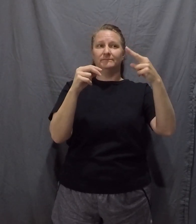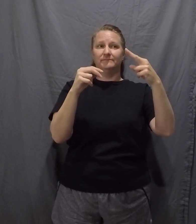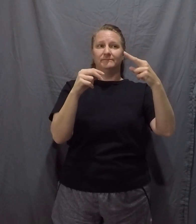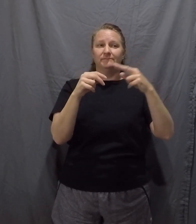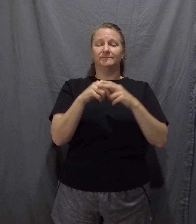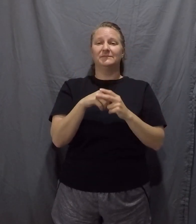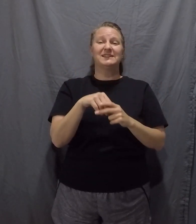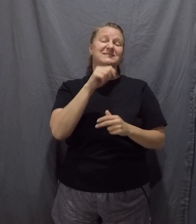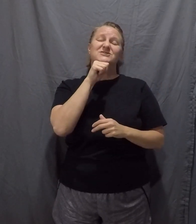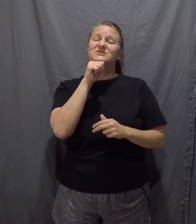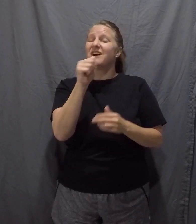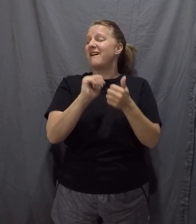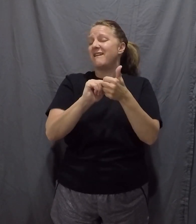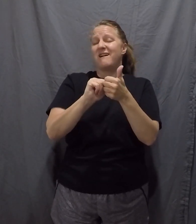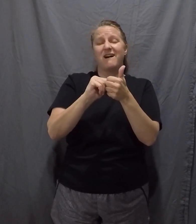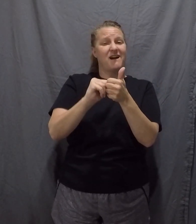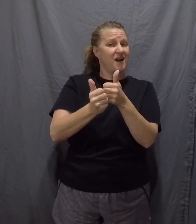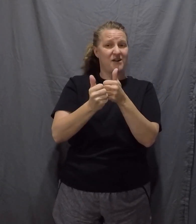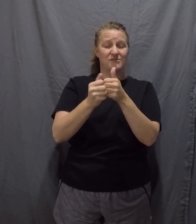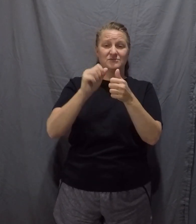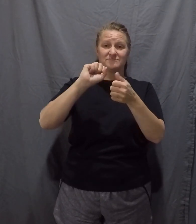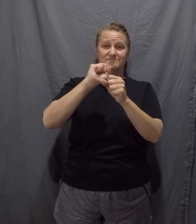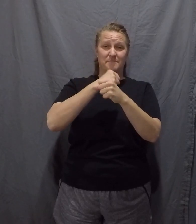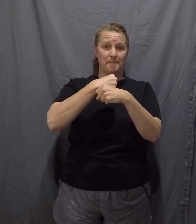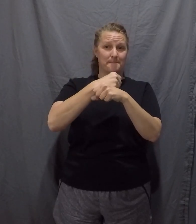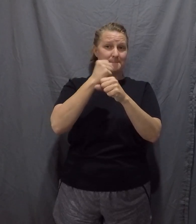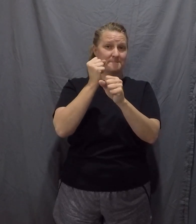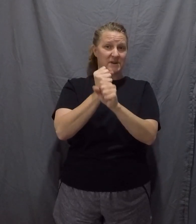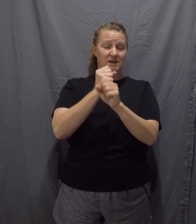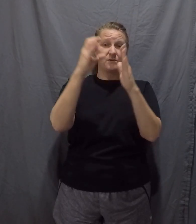paragraph. This is point form.